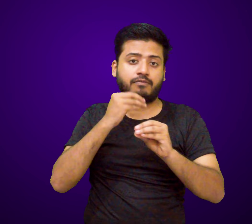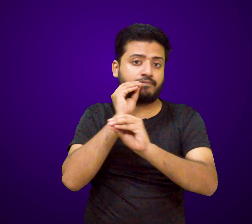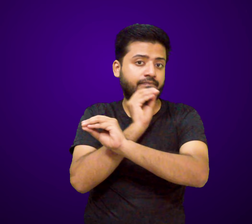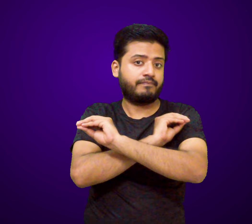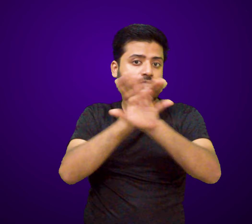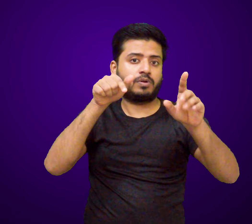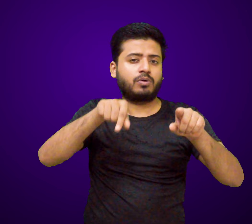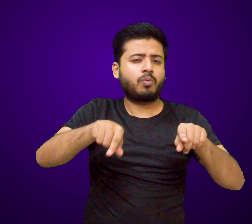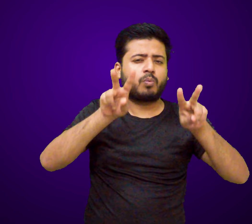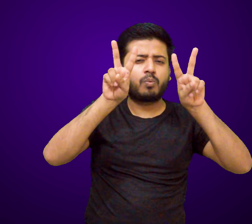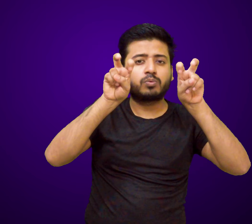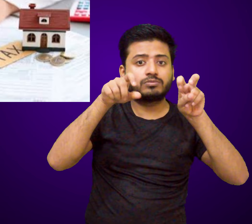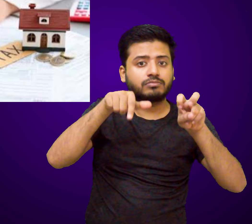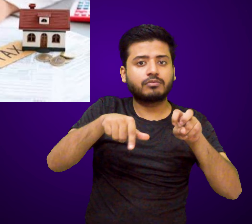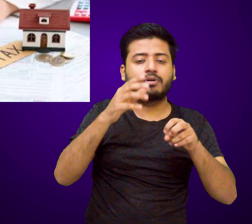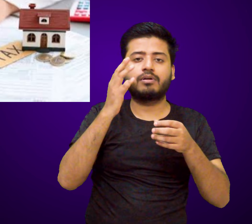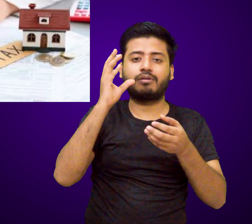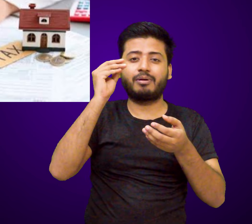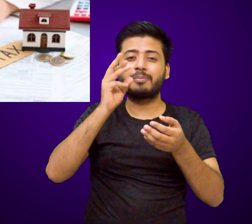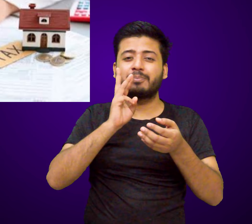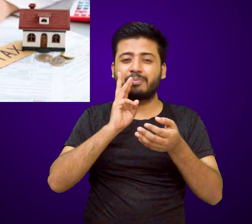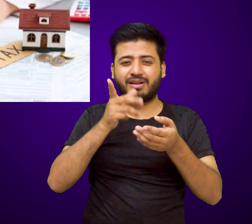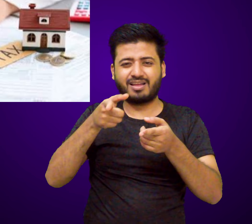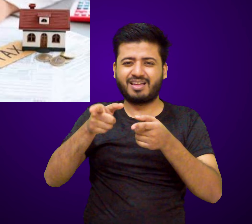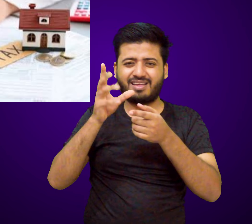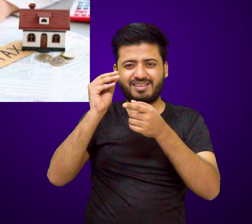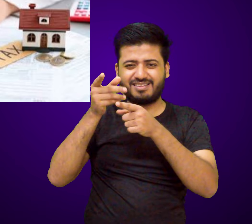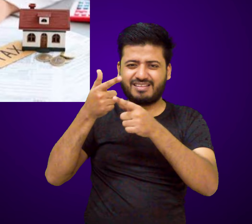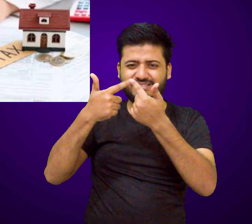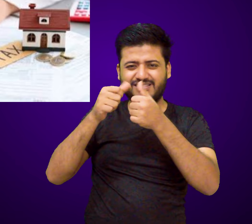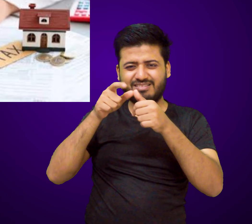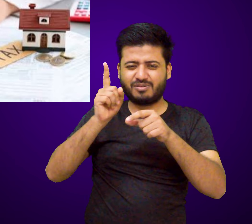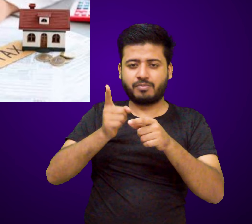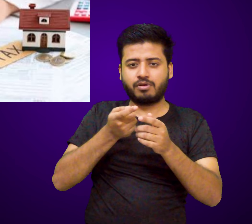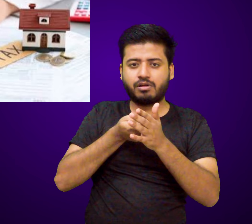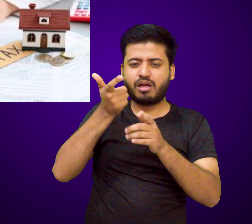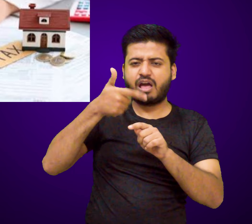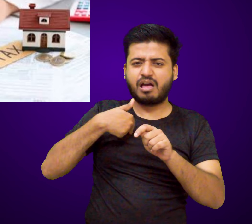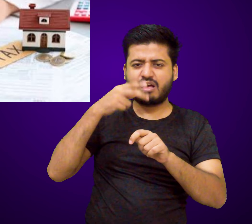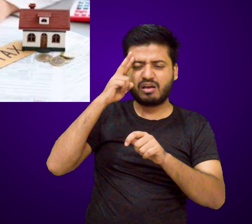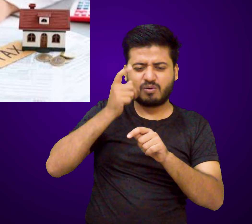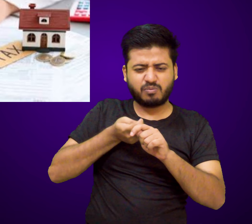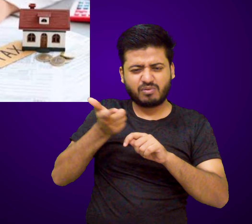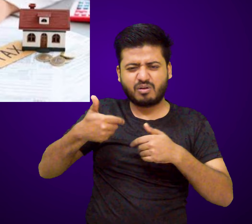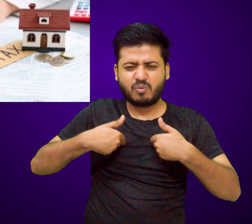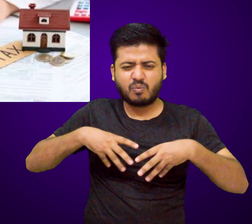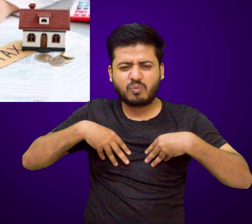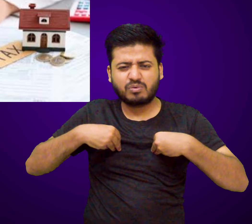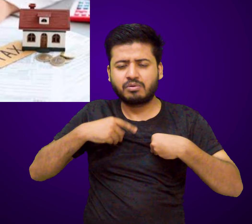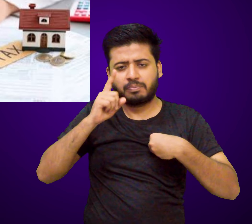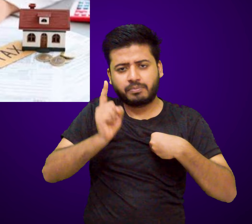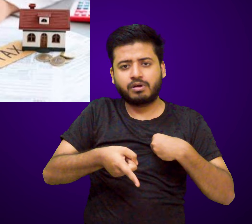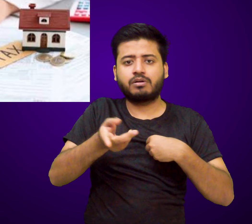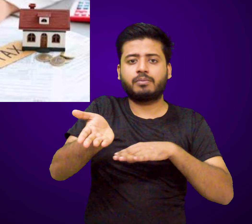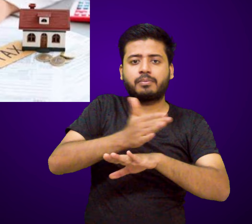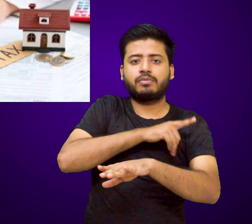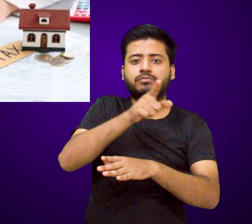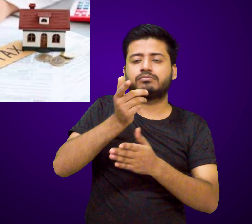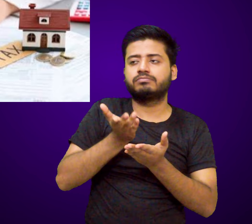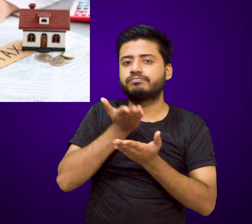application and providing a valid disability certificate as documentation. Water tax policies. Generally,